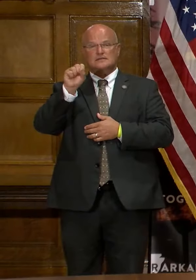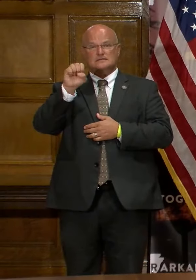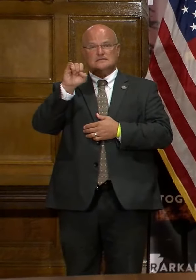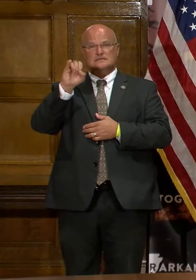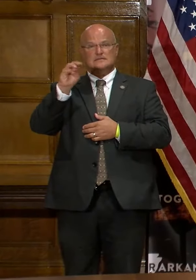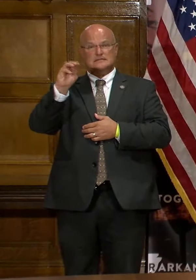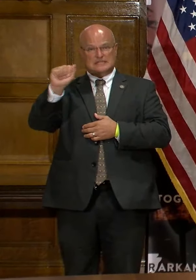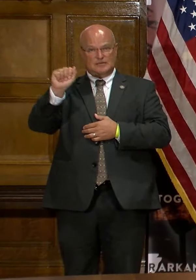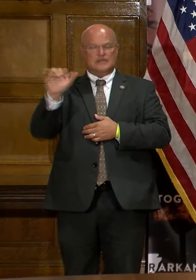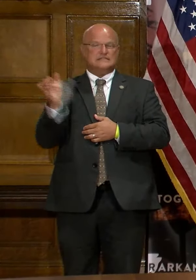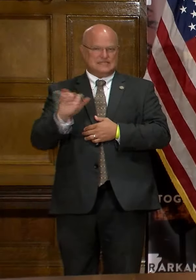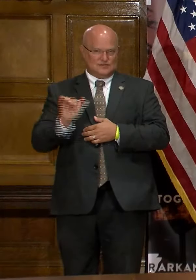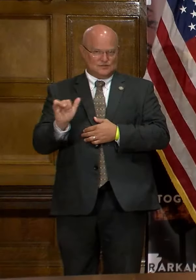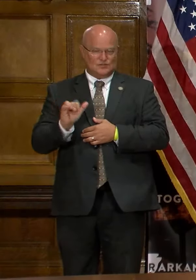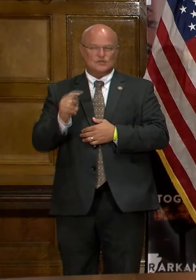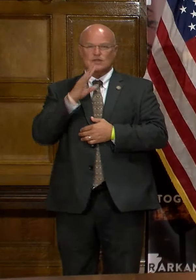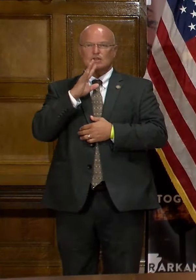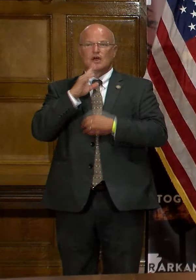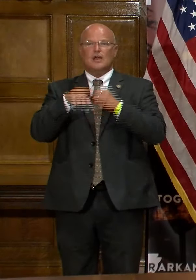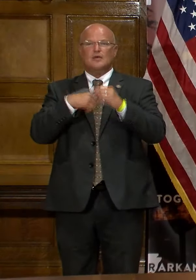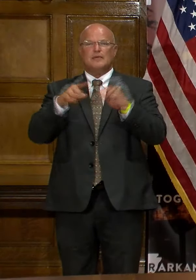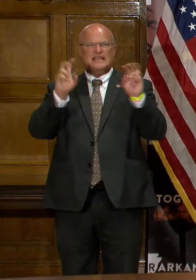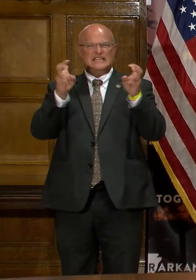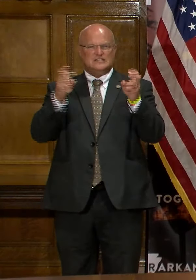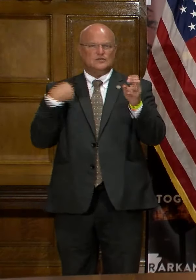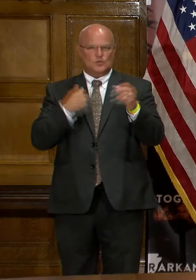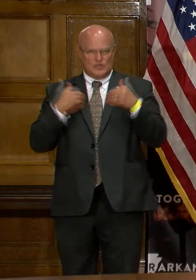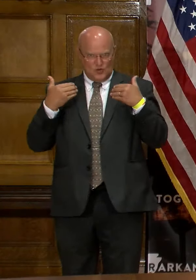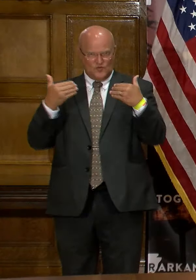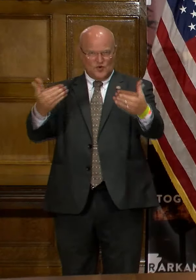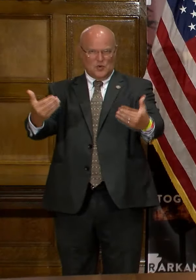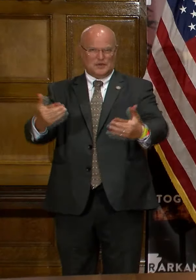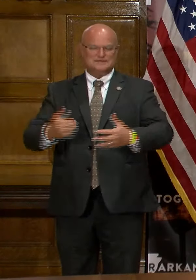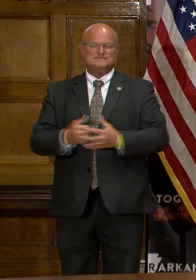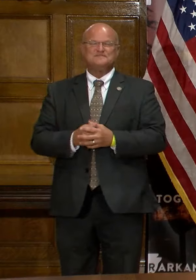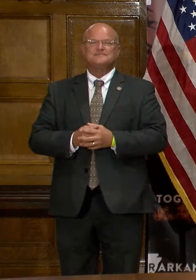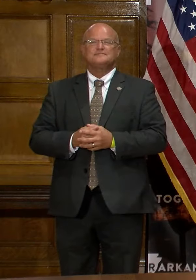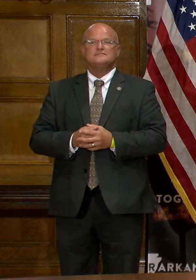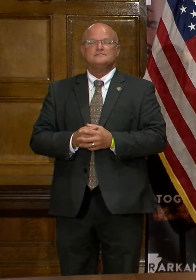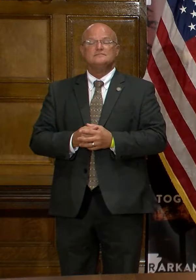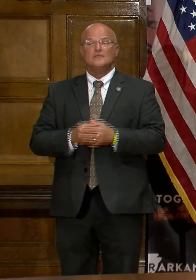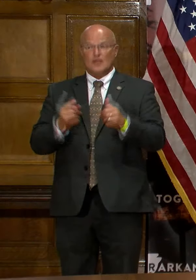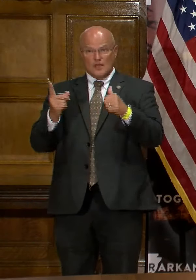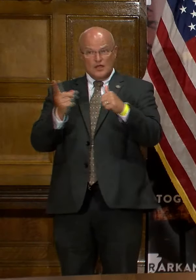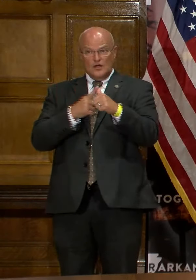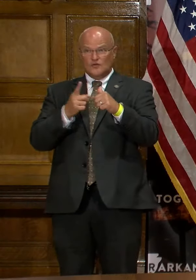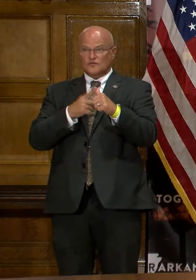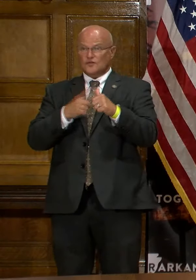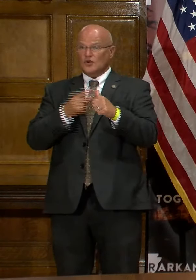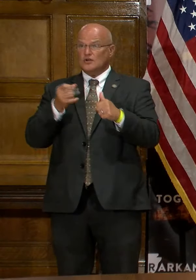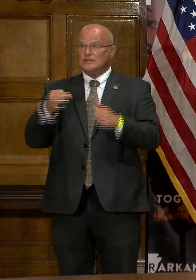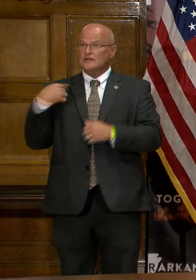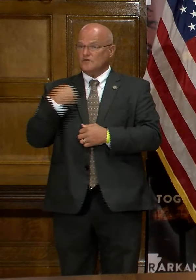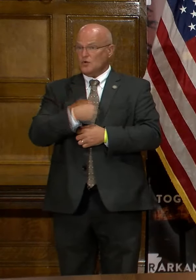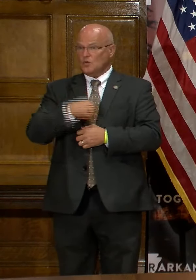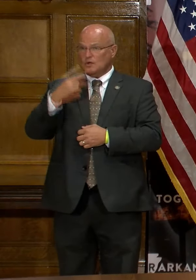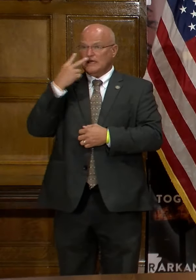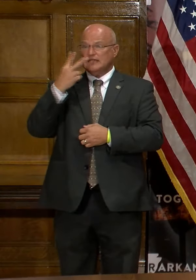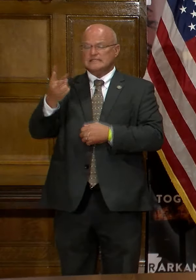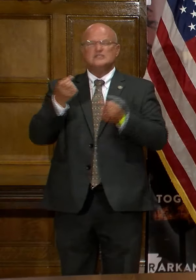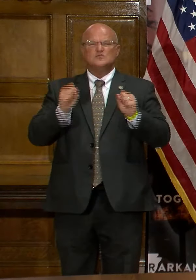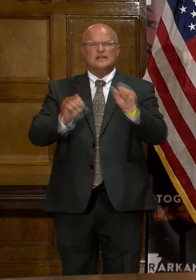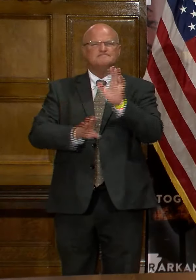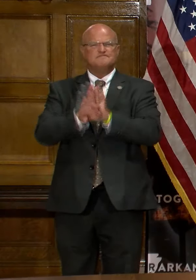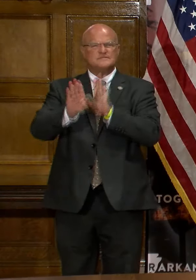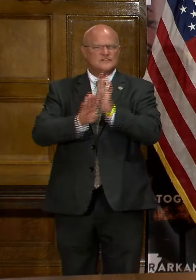is here as well to talk about an issue as we go forward. First, if we see trying